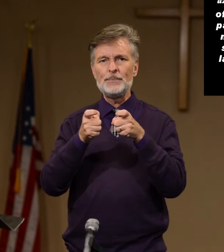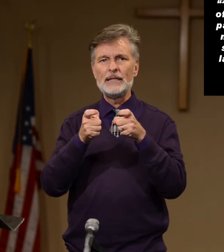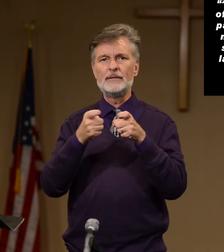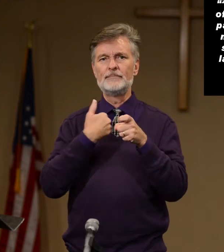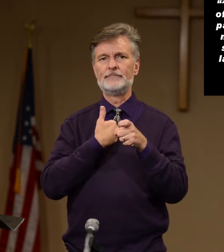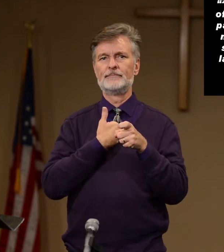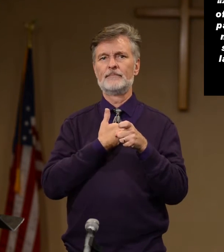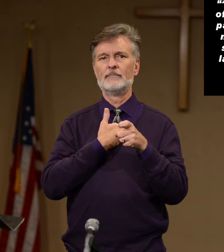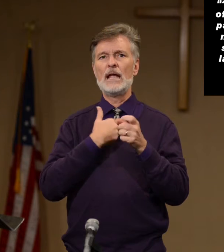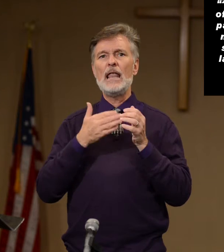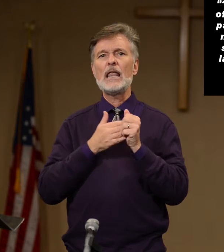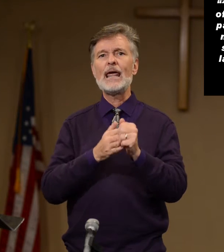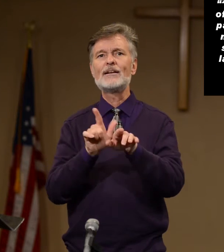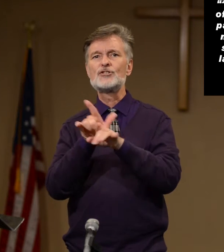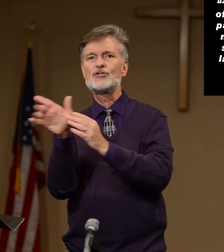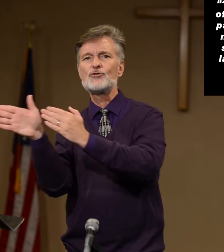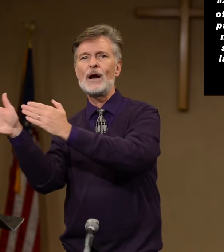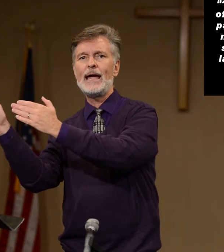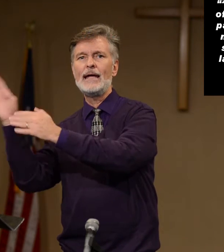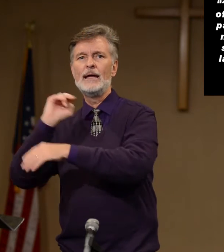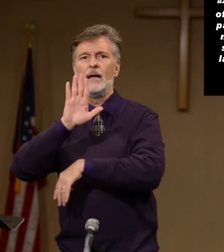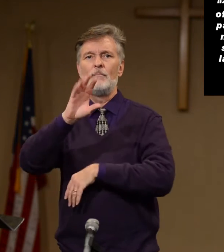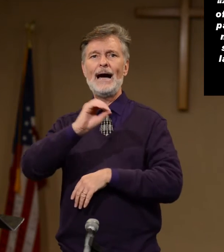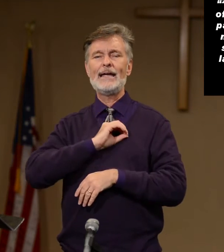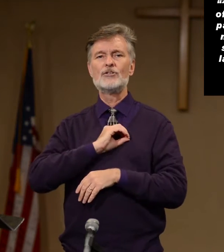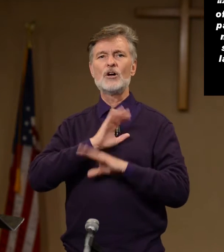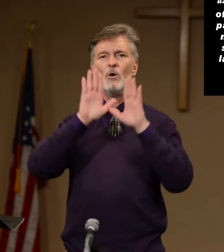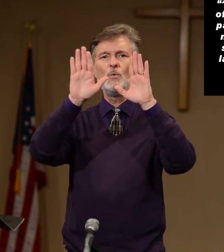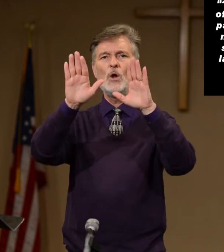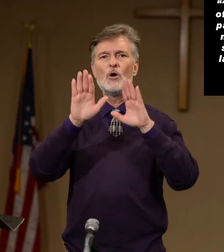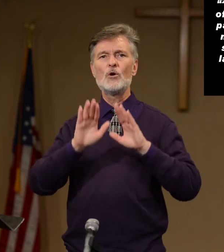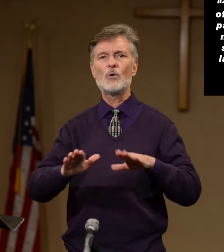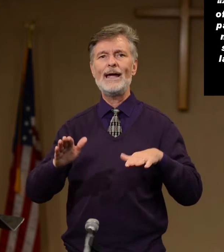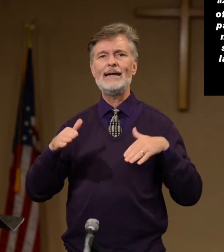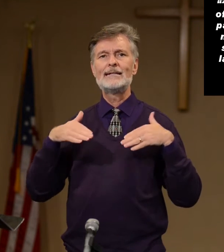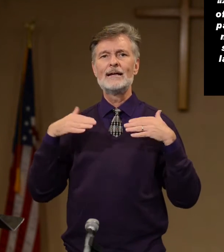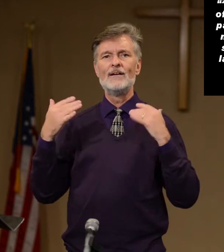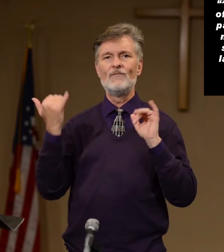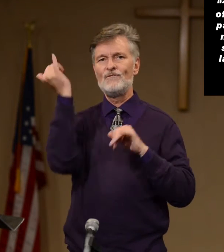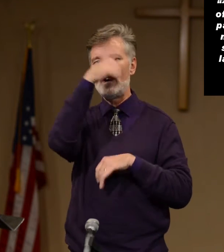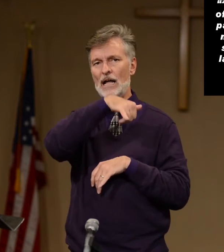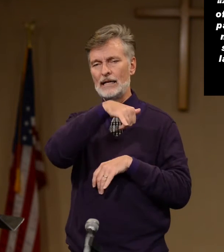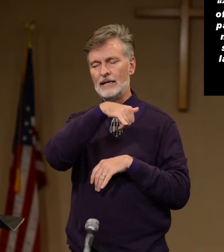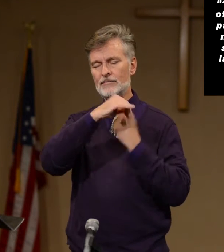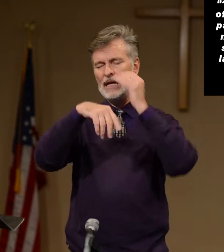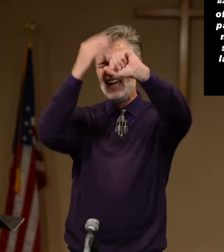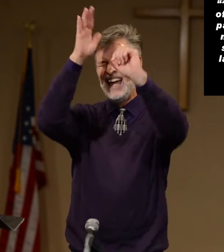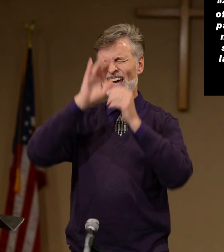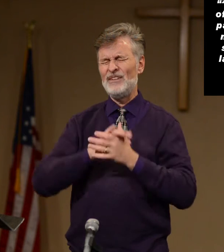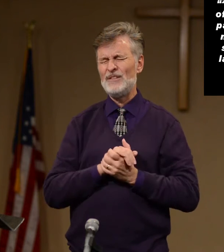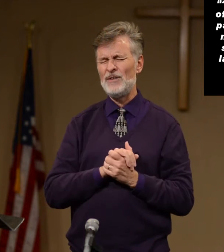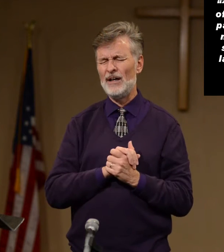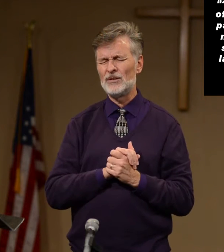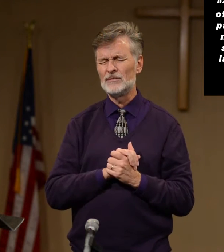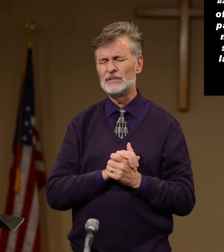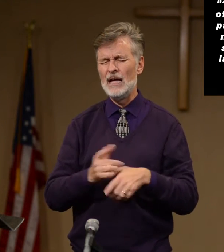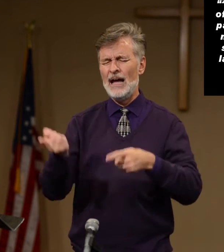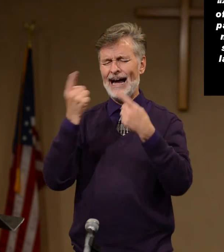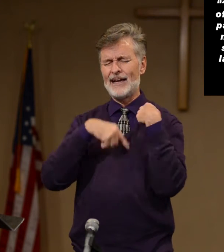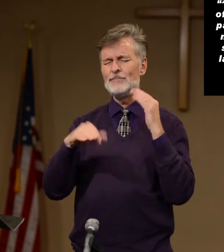discipline, led astray by his own great folly. Heavenly Father, I come to